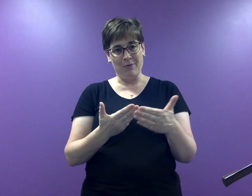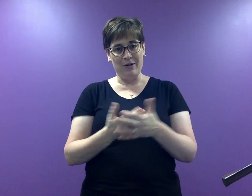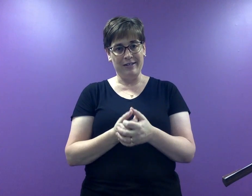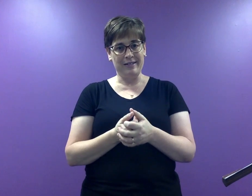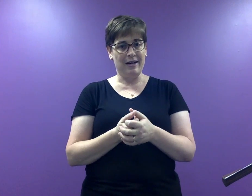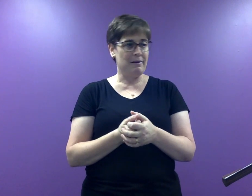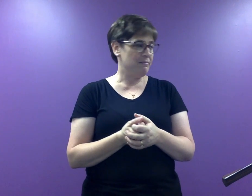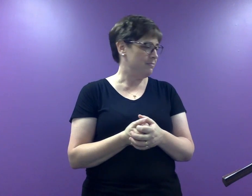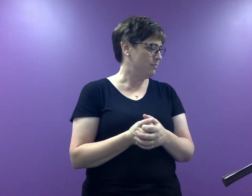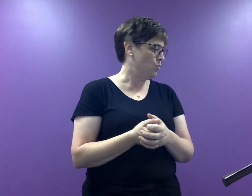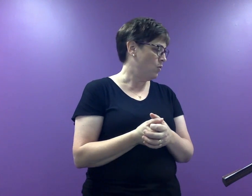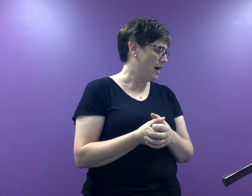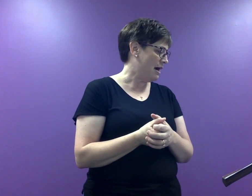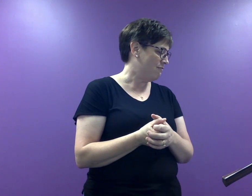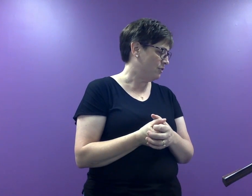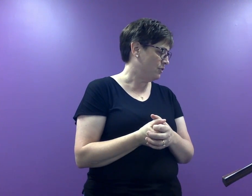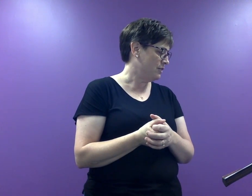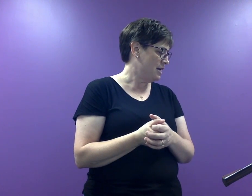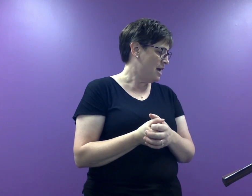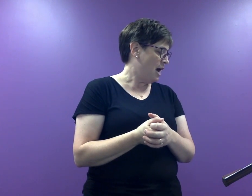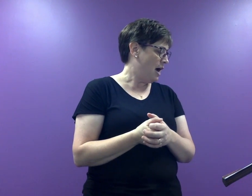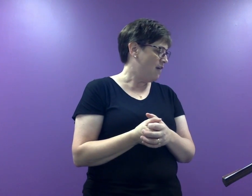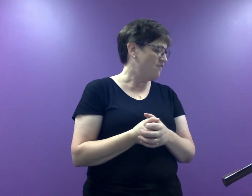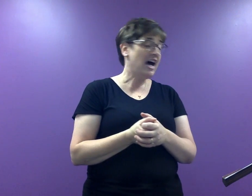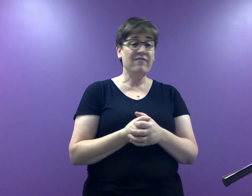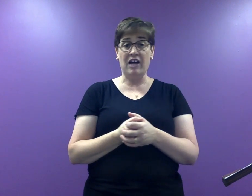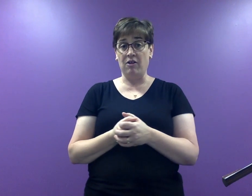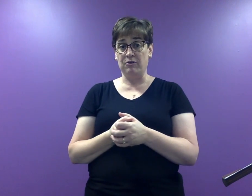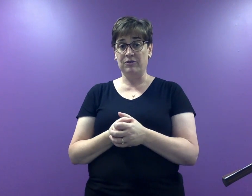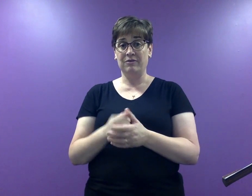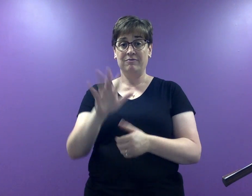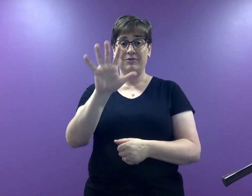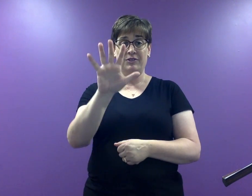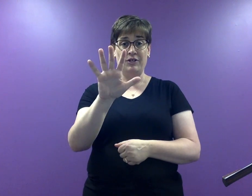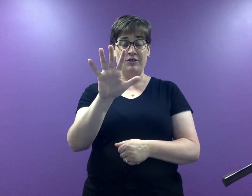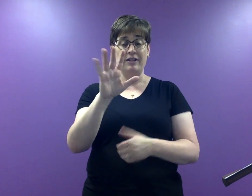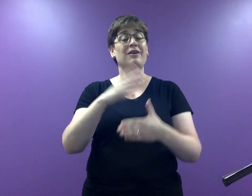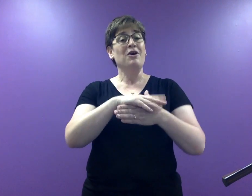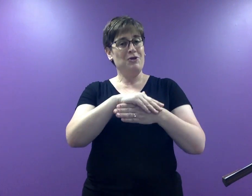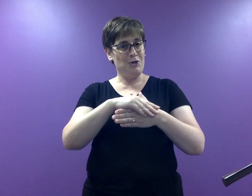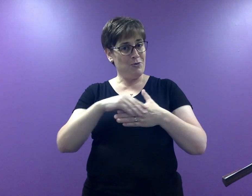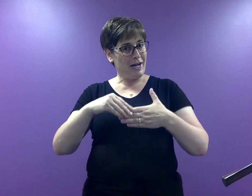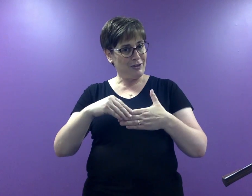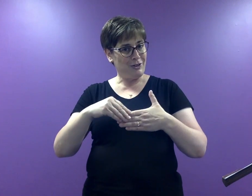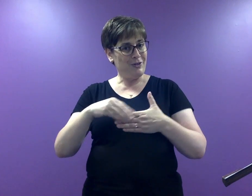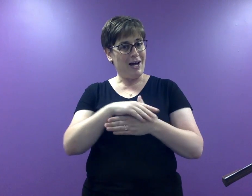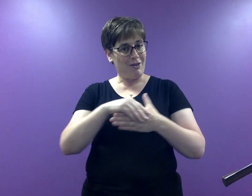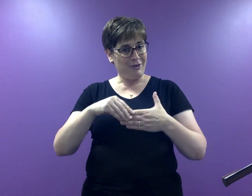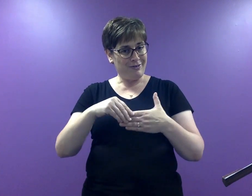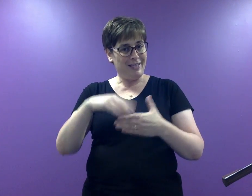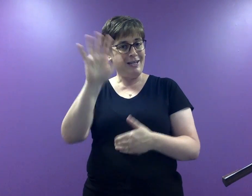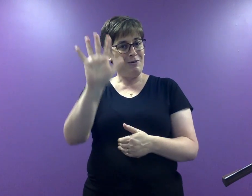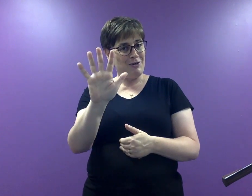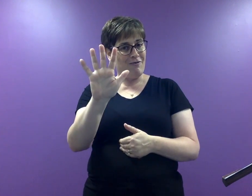what way I've learned. $5. So you would actually do dollar, and then you would do